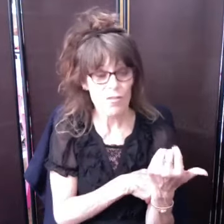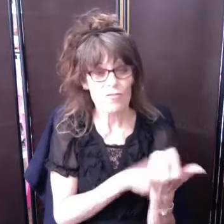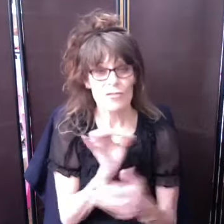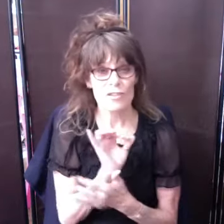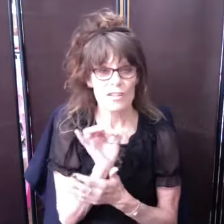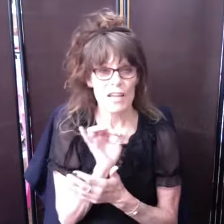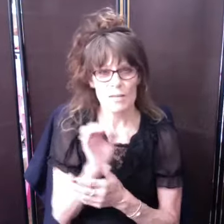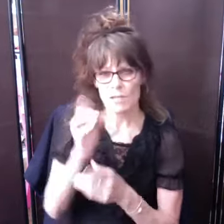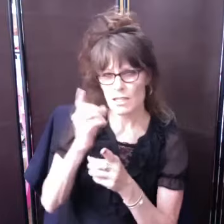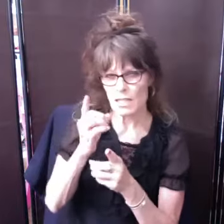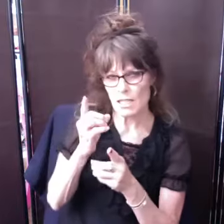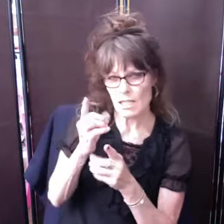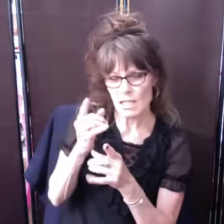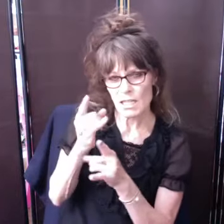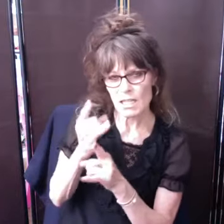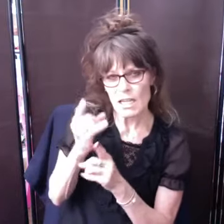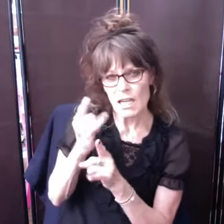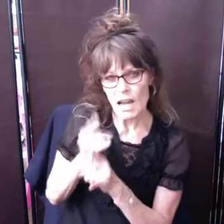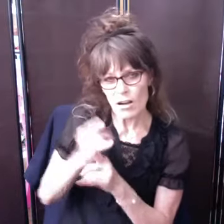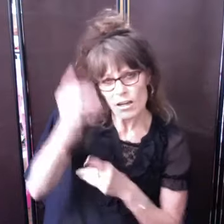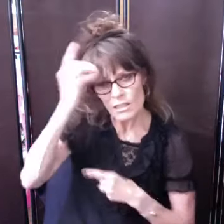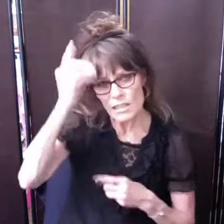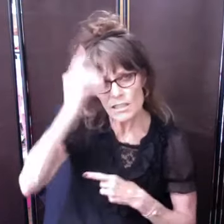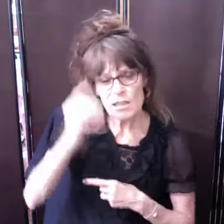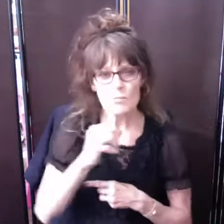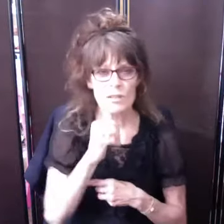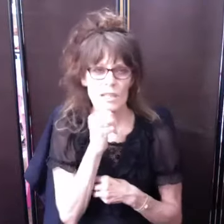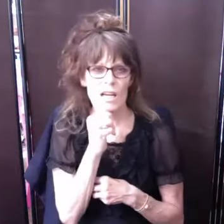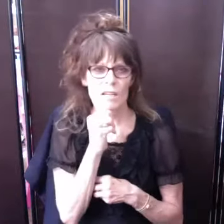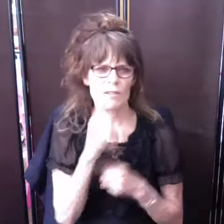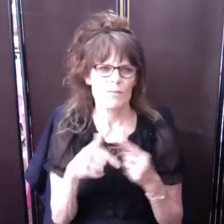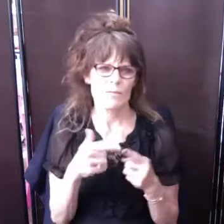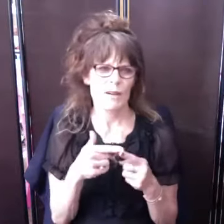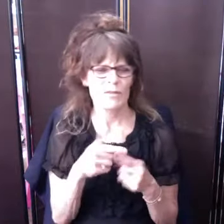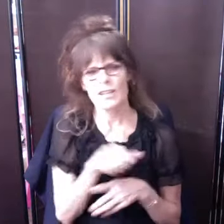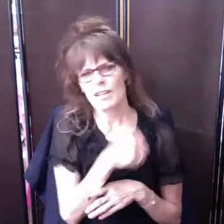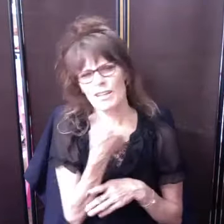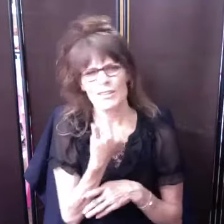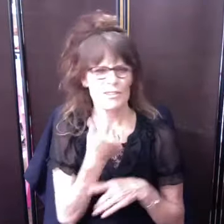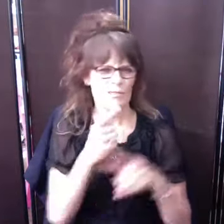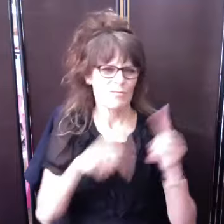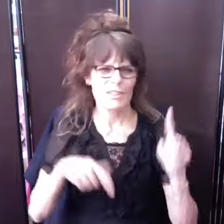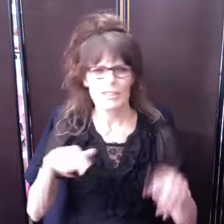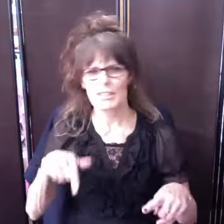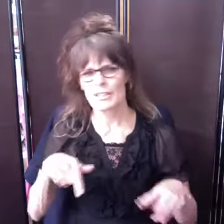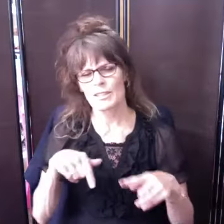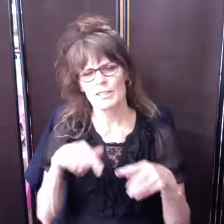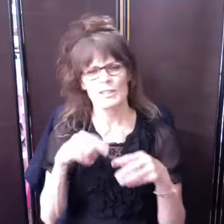of alcoholism to a guy like me, not about depth charts and flow charts and all that other stuff they taught me in those repeat offender classes for DWI in